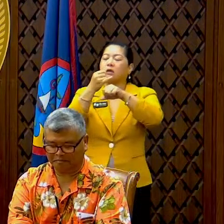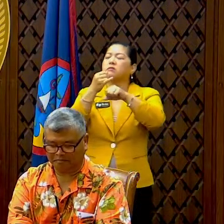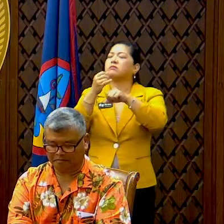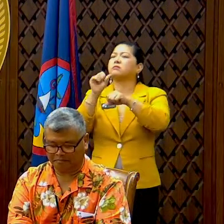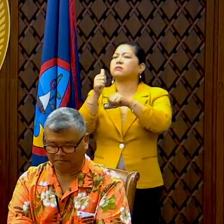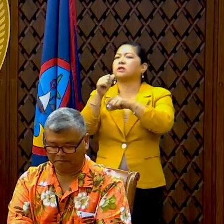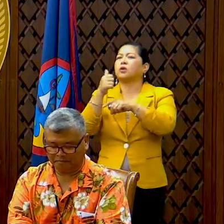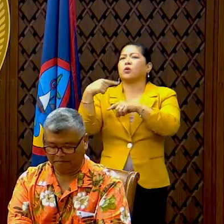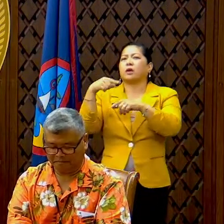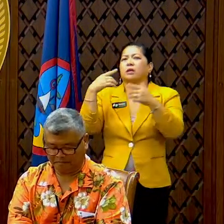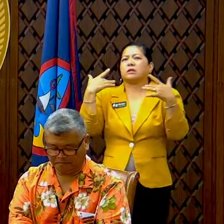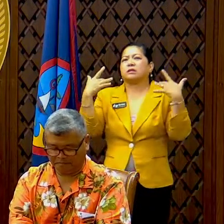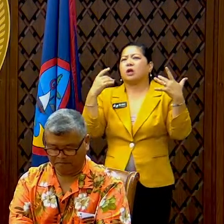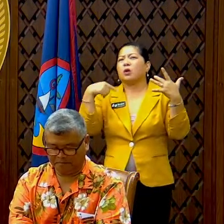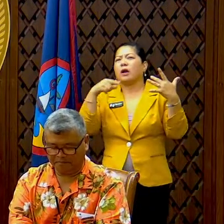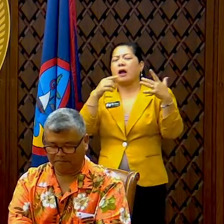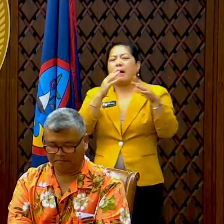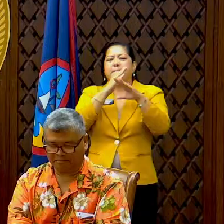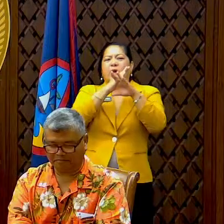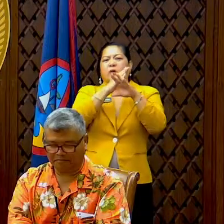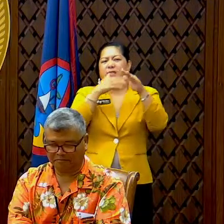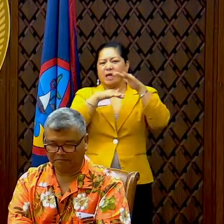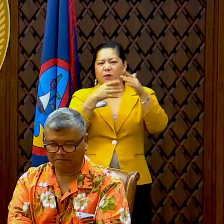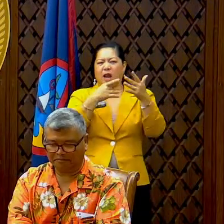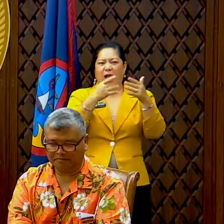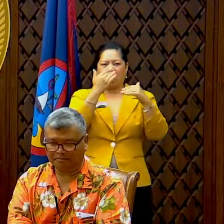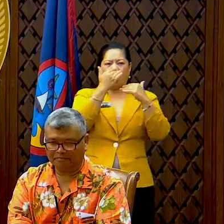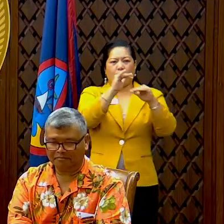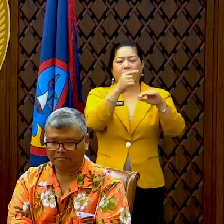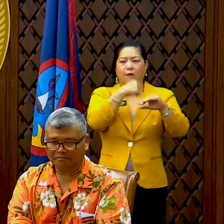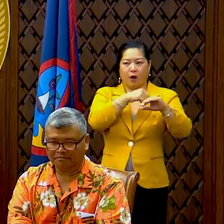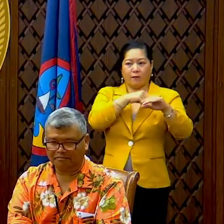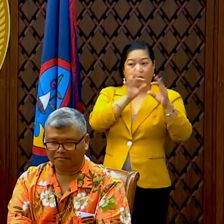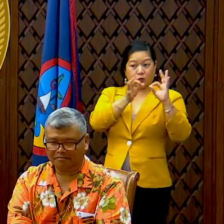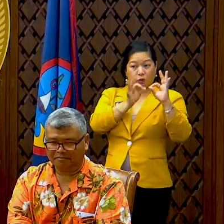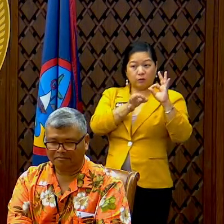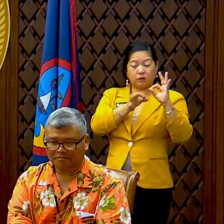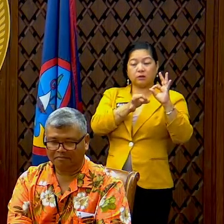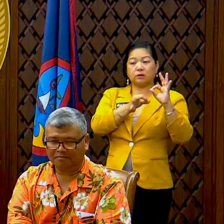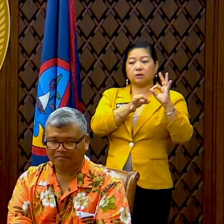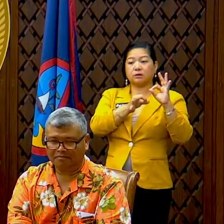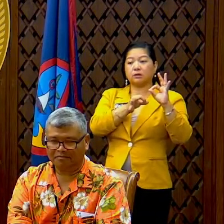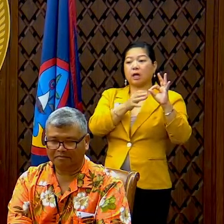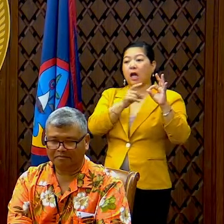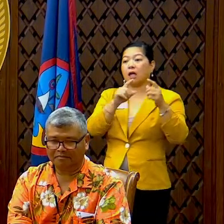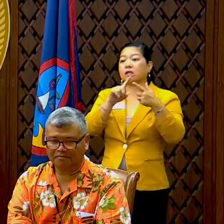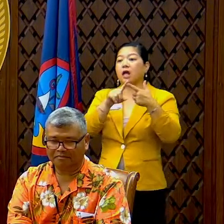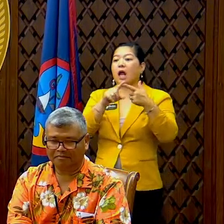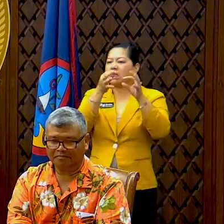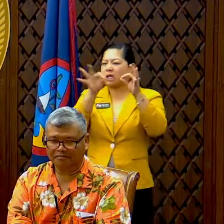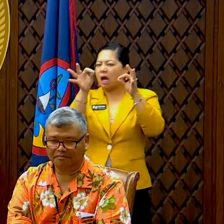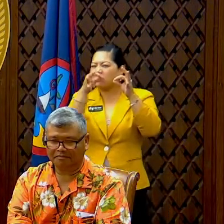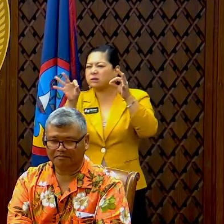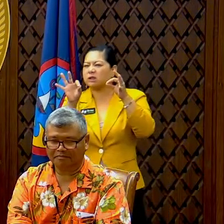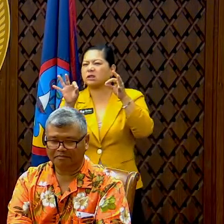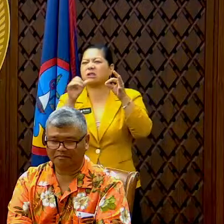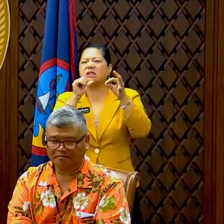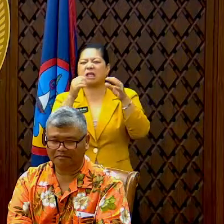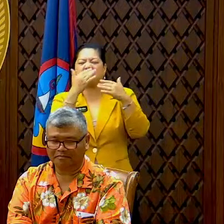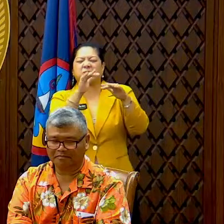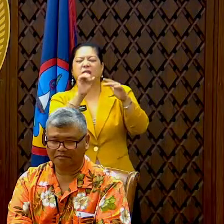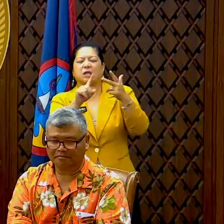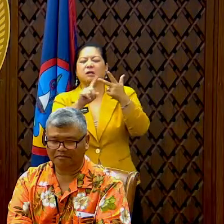Whereas barriers to access, such as the lack of qualified interpreters, insufficient captioning, and limited